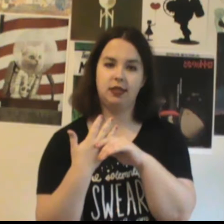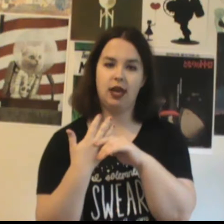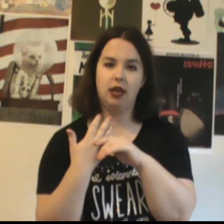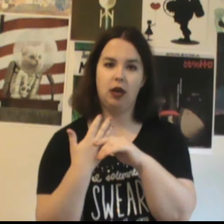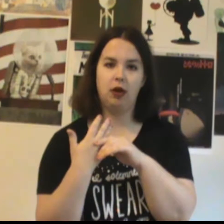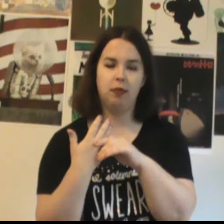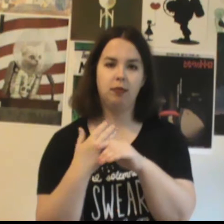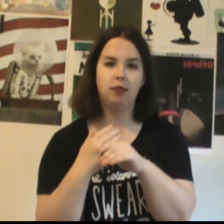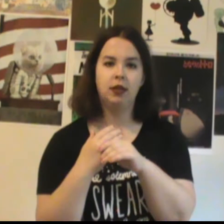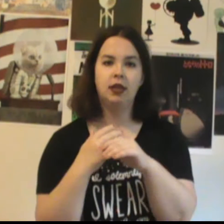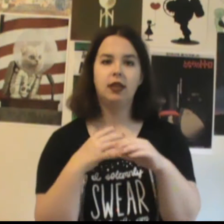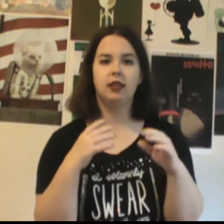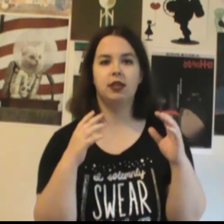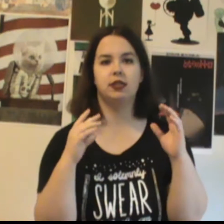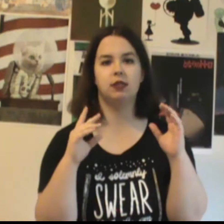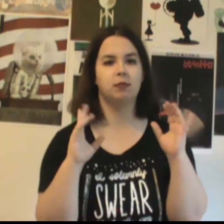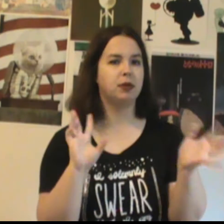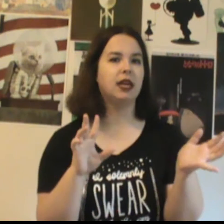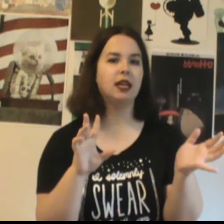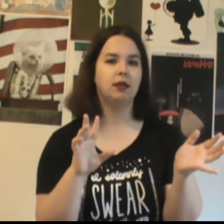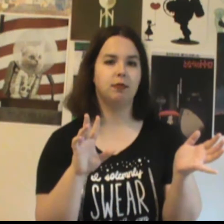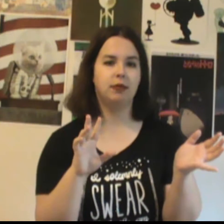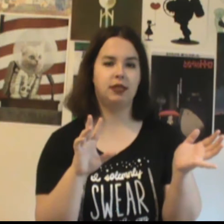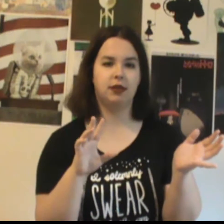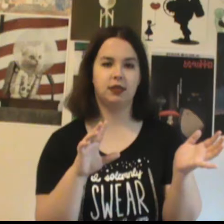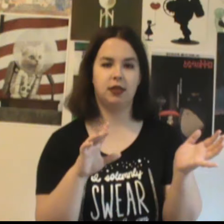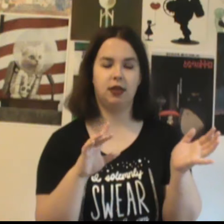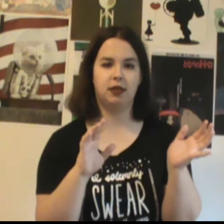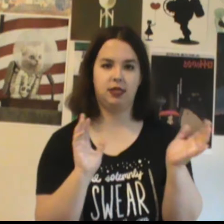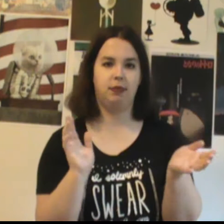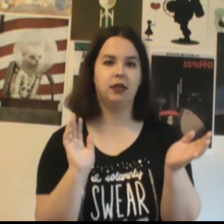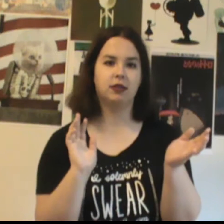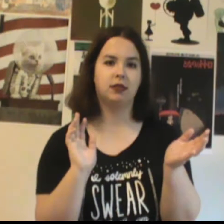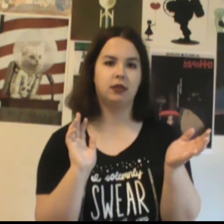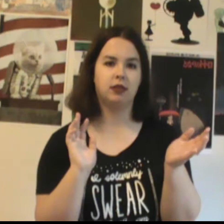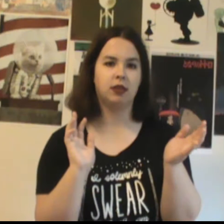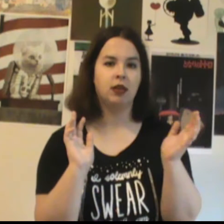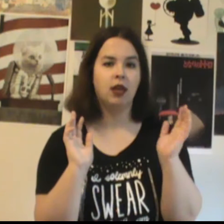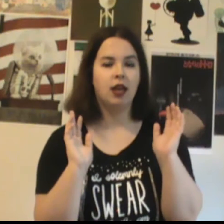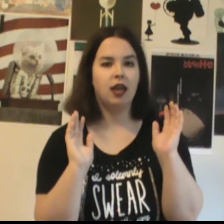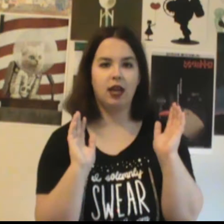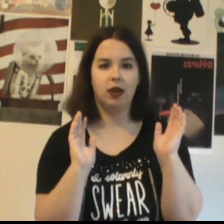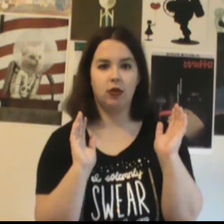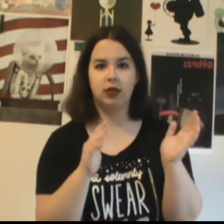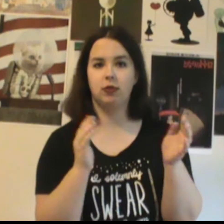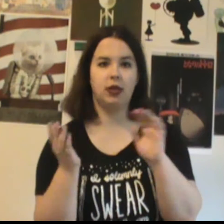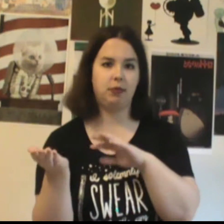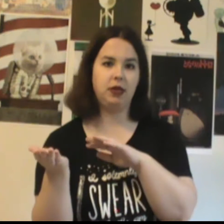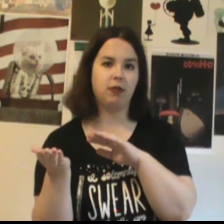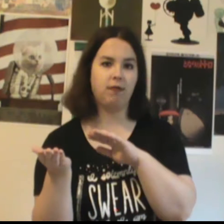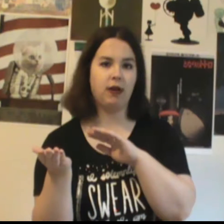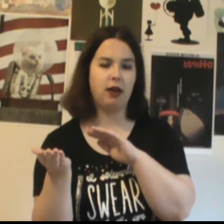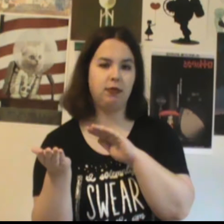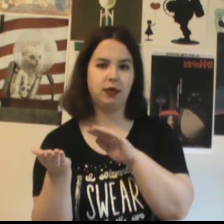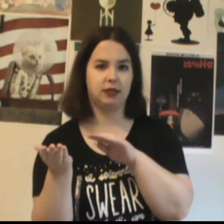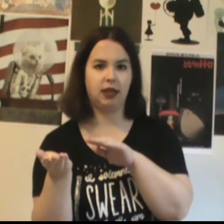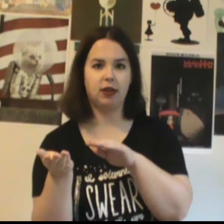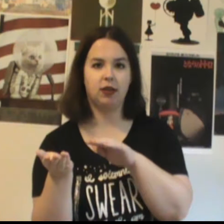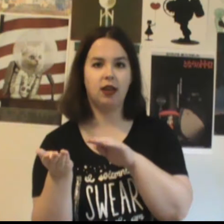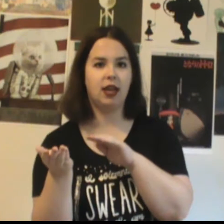that this plane mysteriously disappears only to reappear 5 years later,